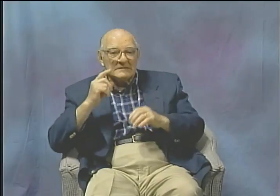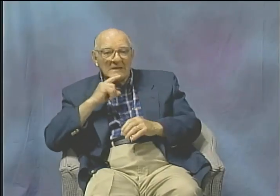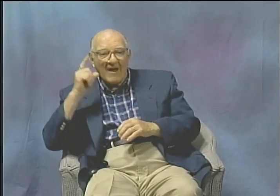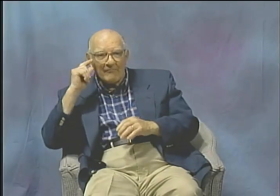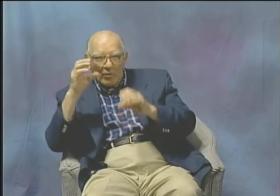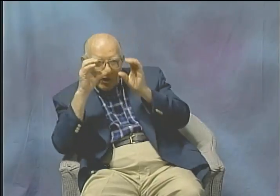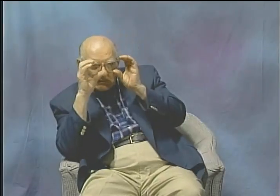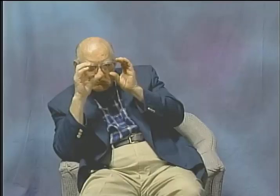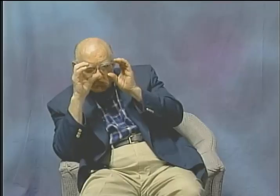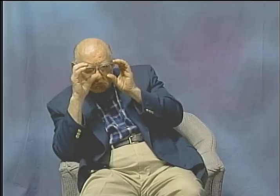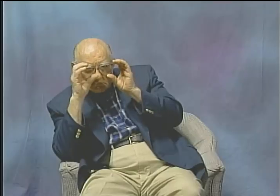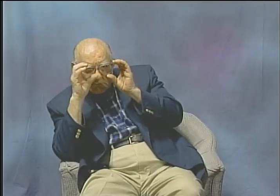Deaf boy